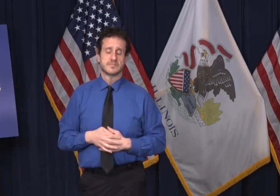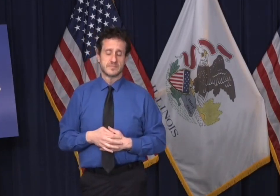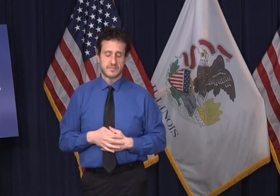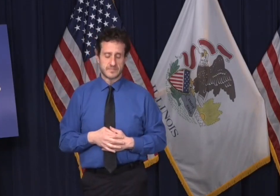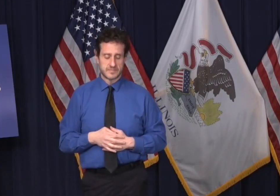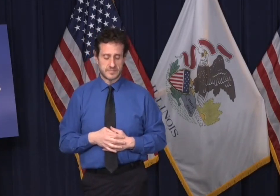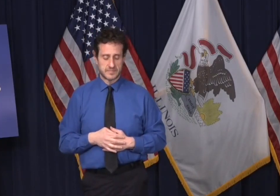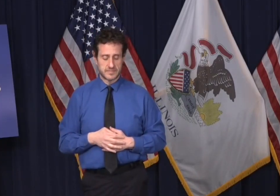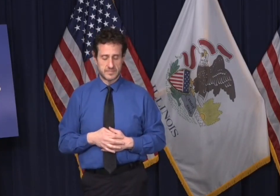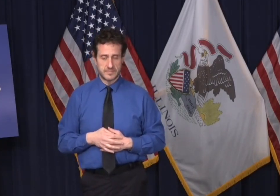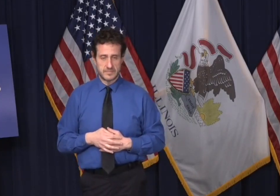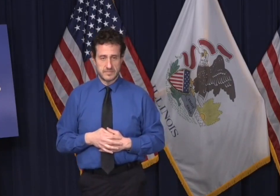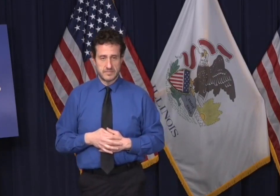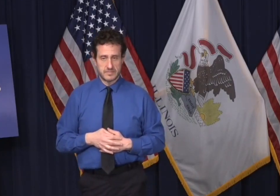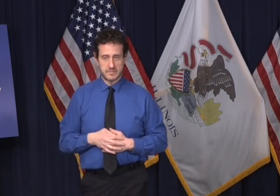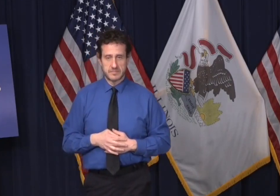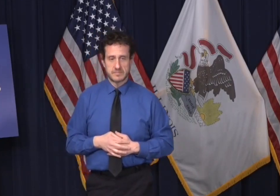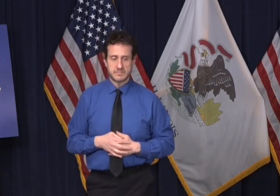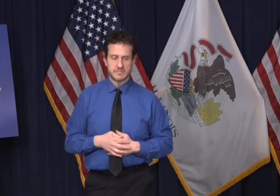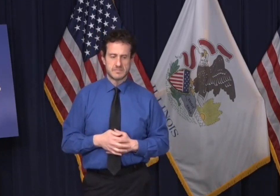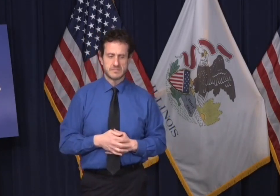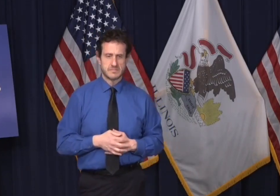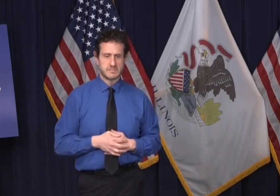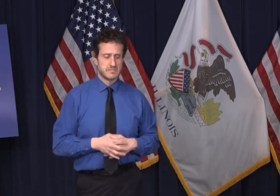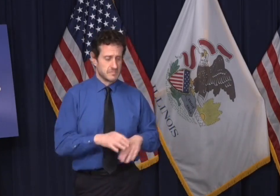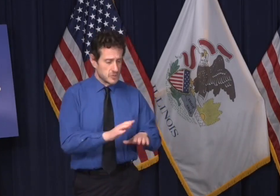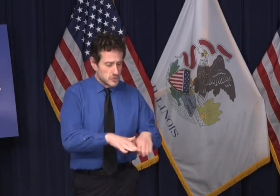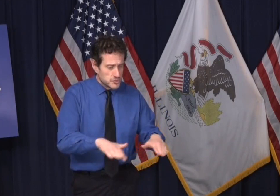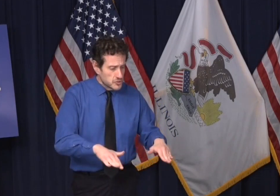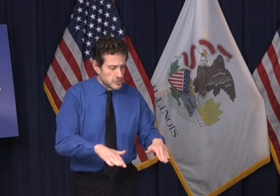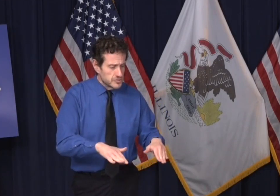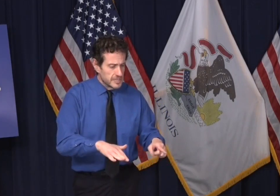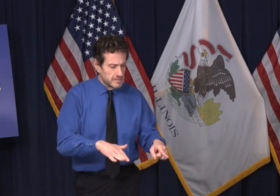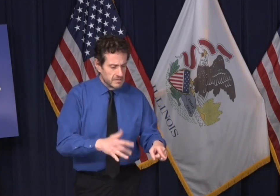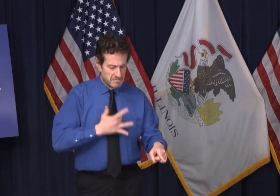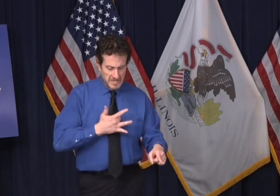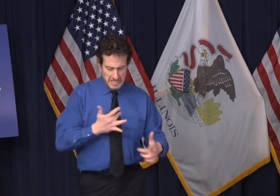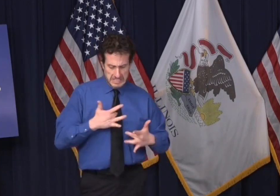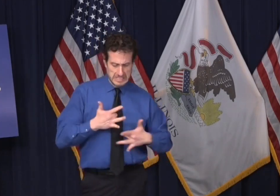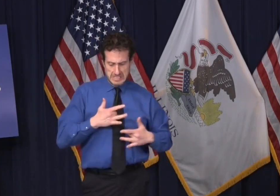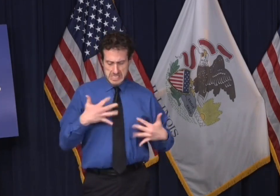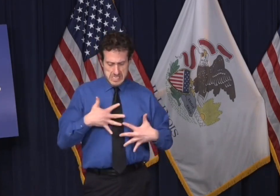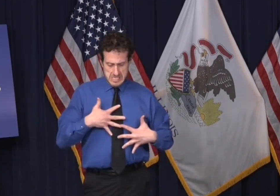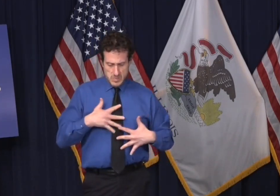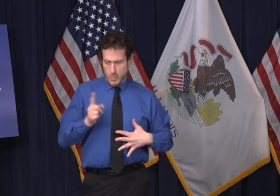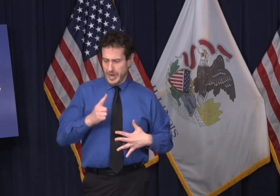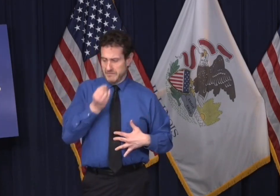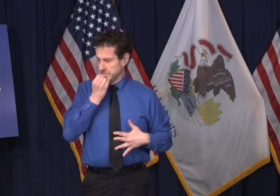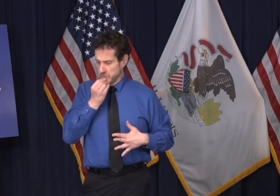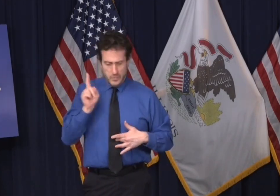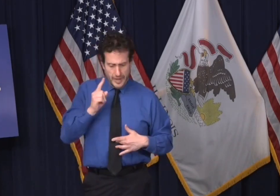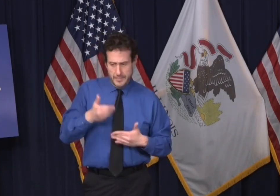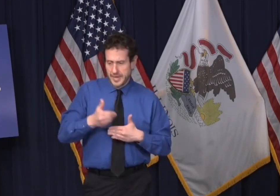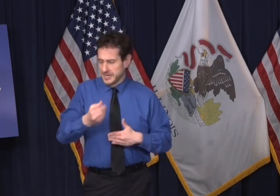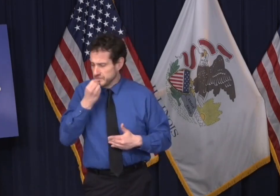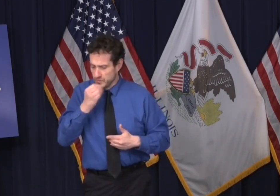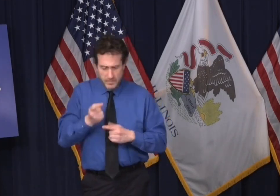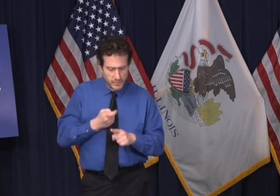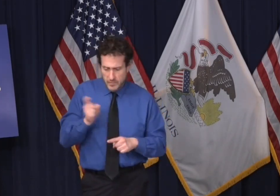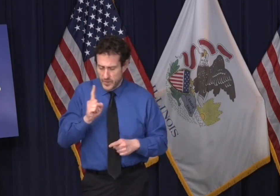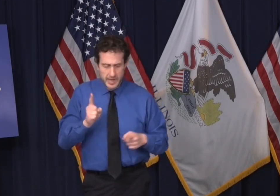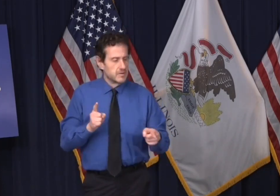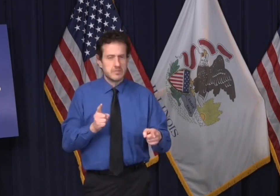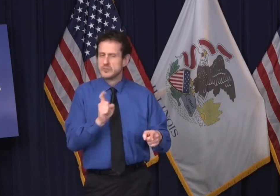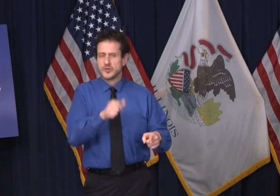No child should ever have to worry about where their next meal is coming from. And that's been a goal of my administration before